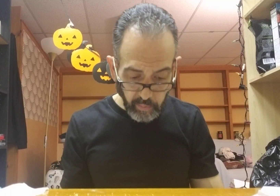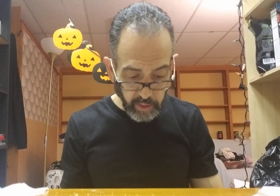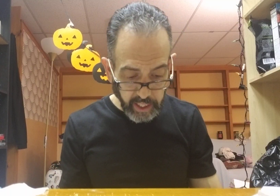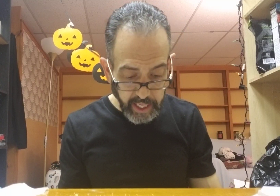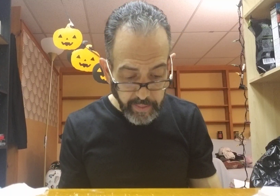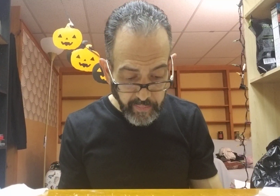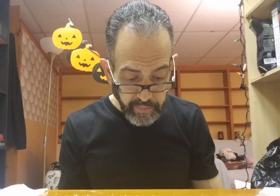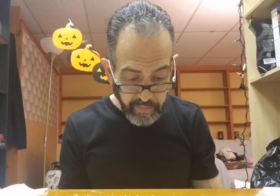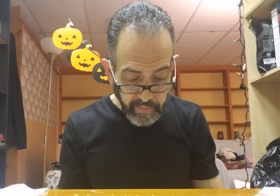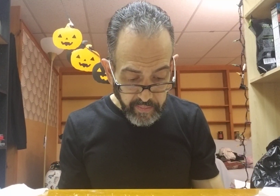Okay.